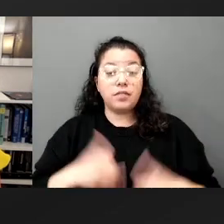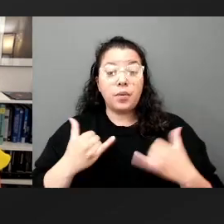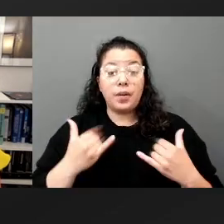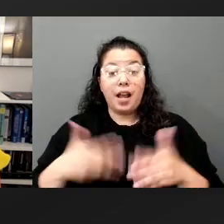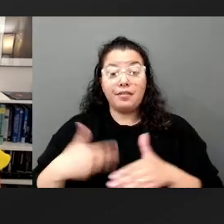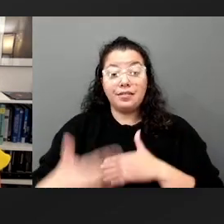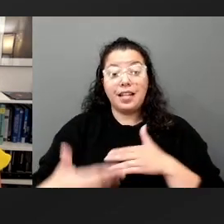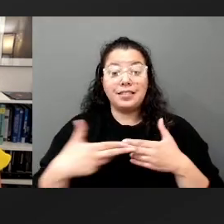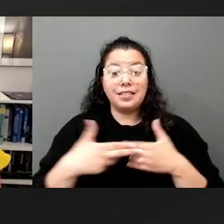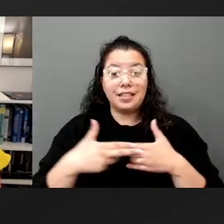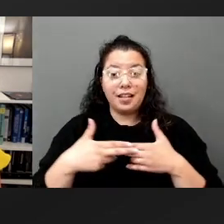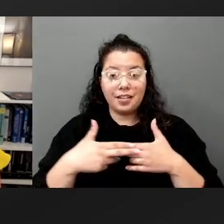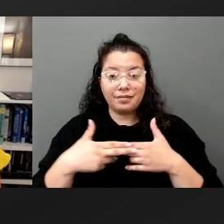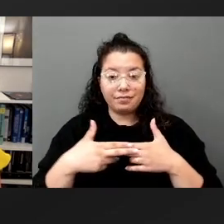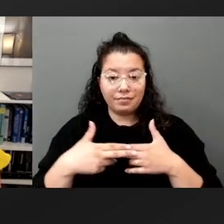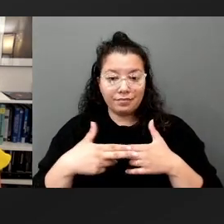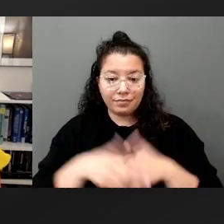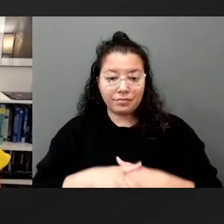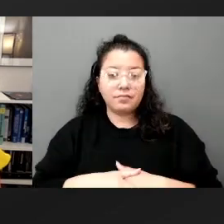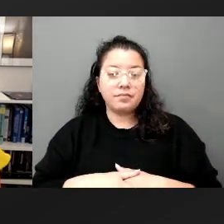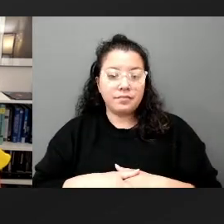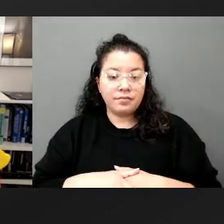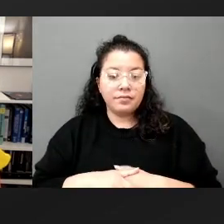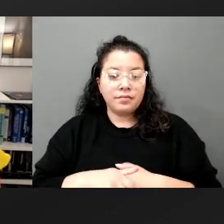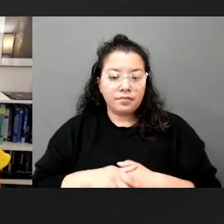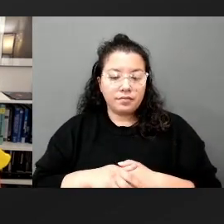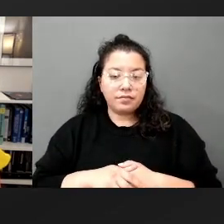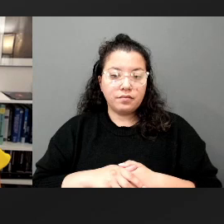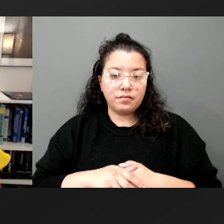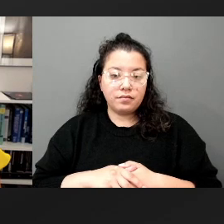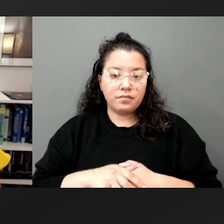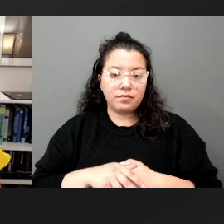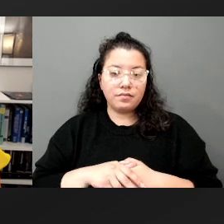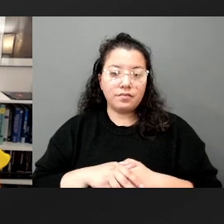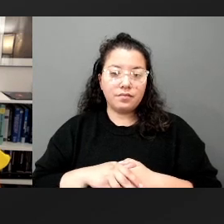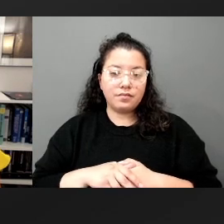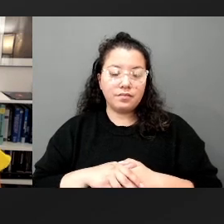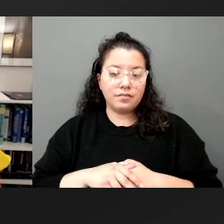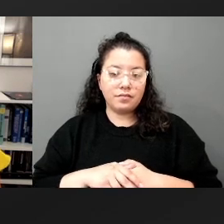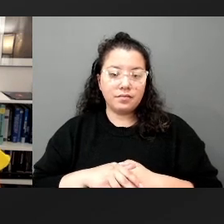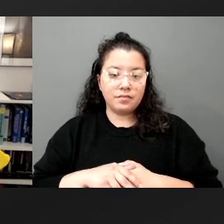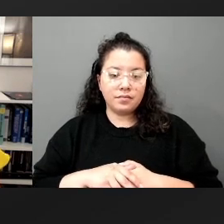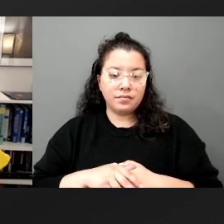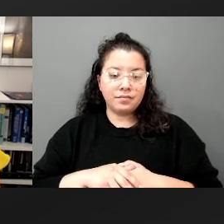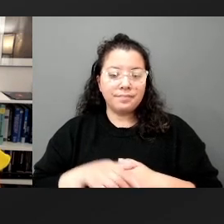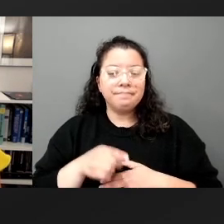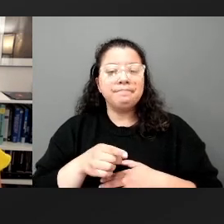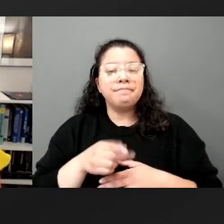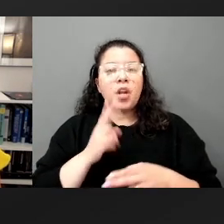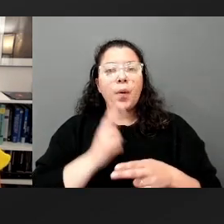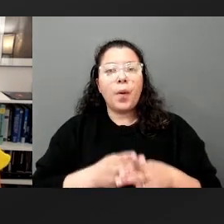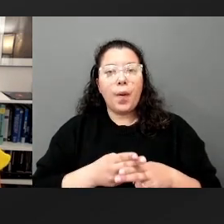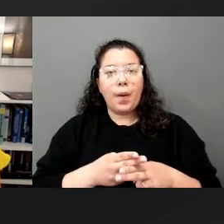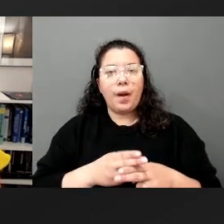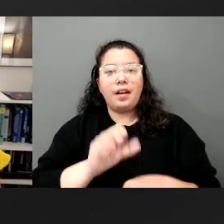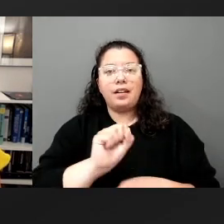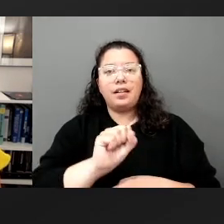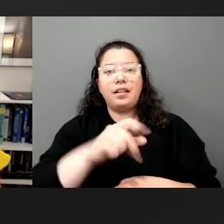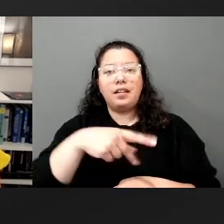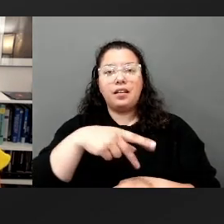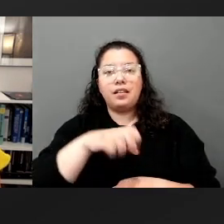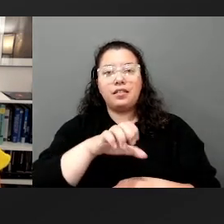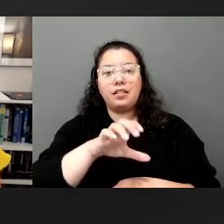here we have what is called a spectrum of